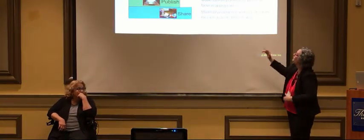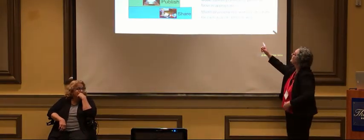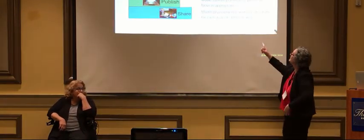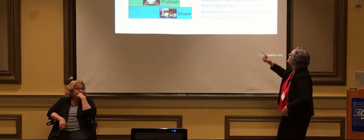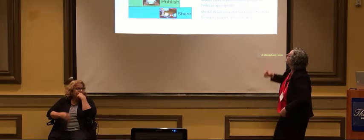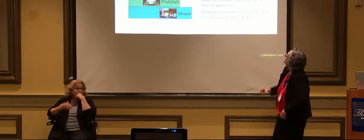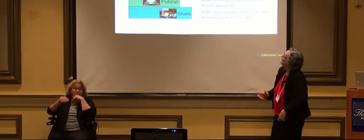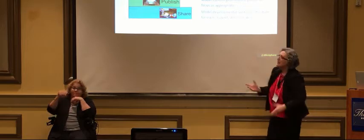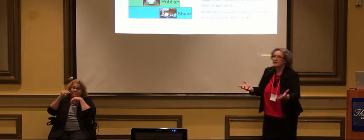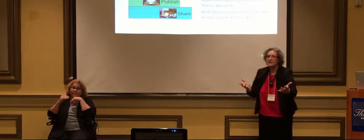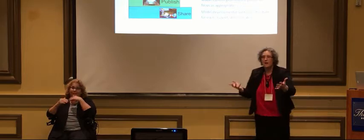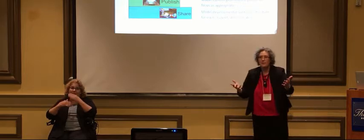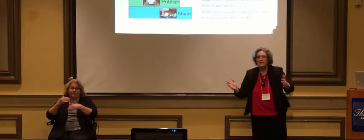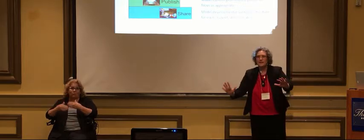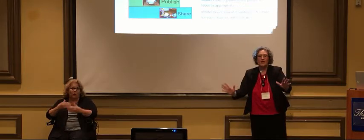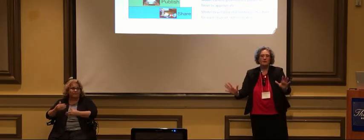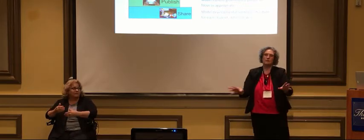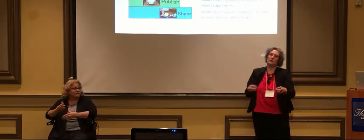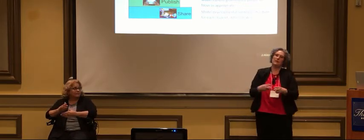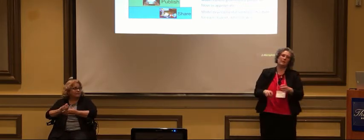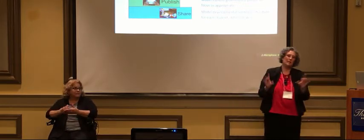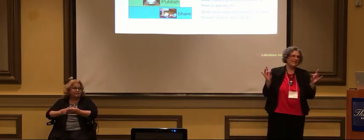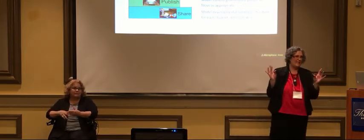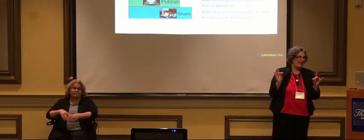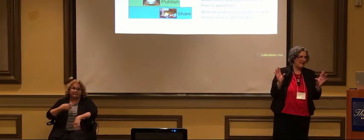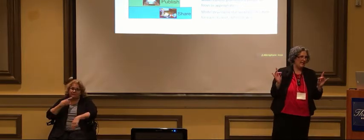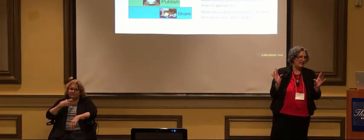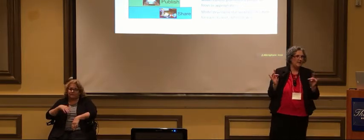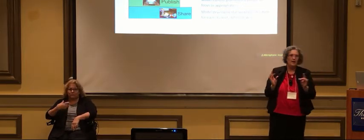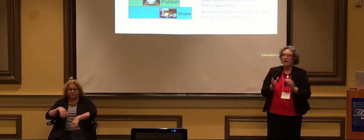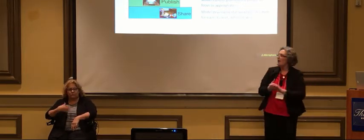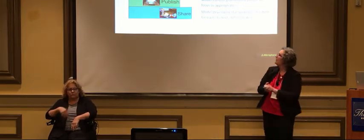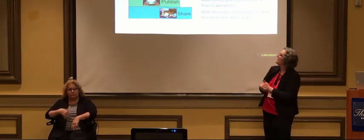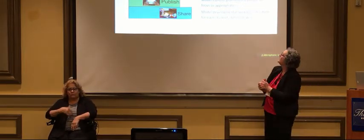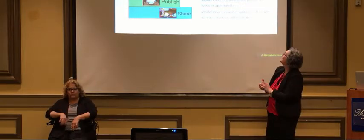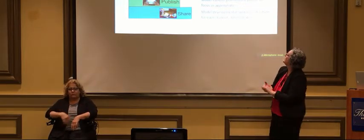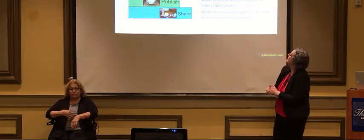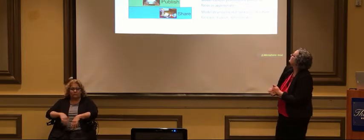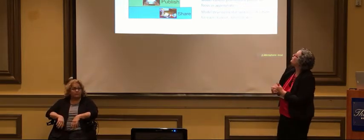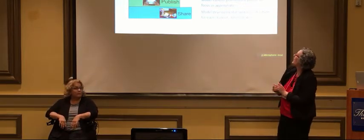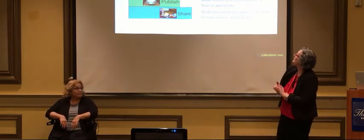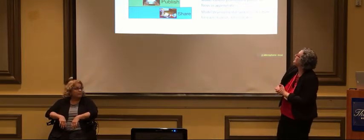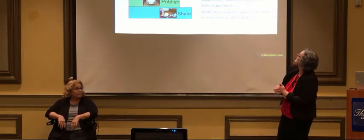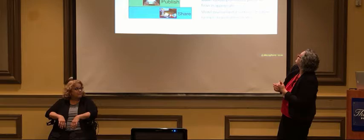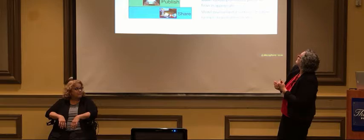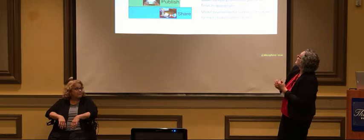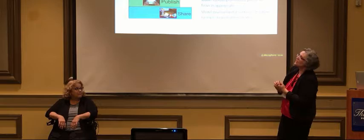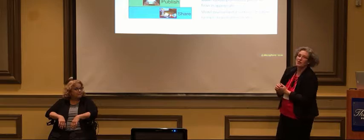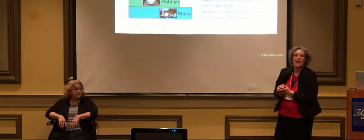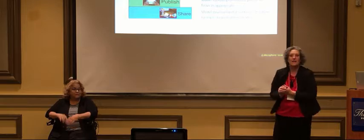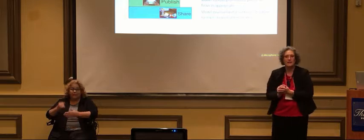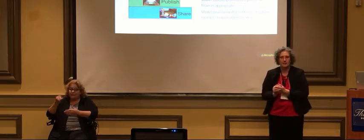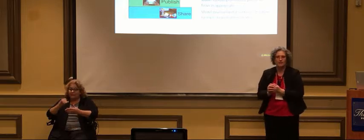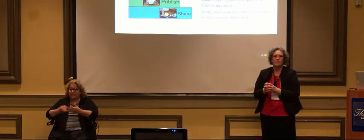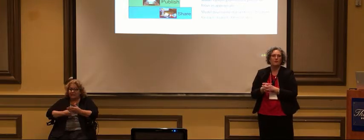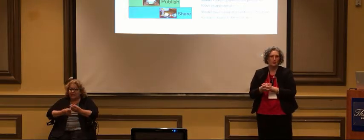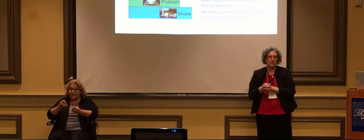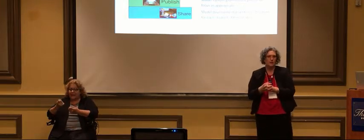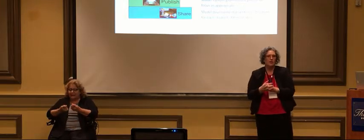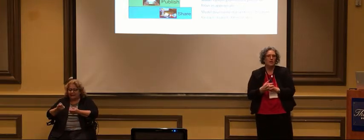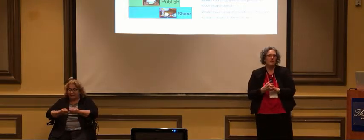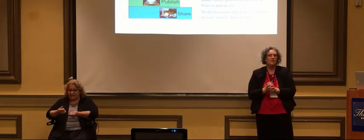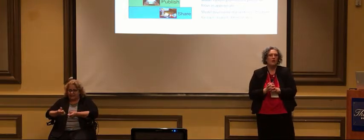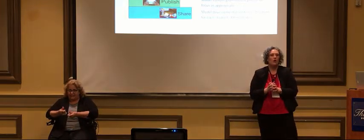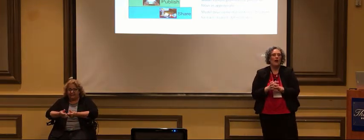Our next process, some may say, oh, this is the sticky icky, is the drafting / editing